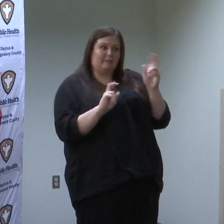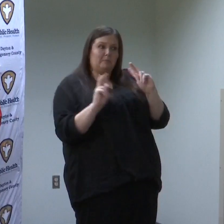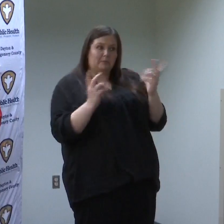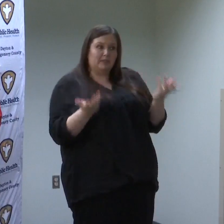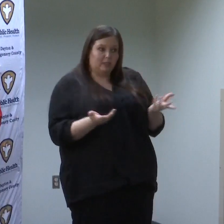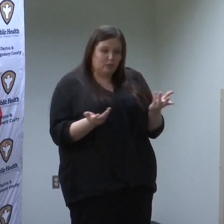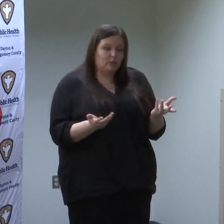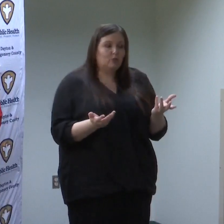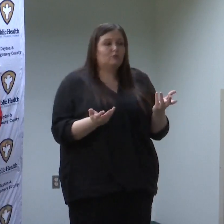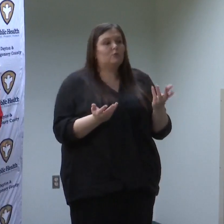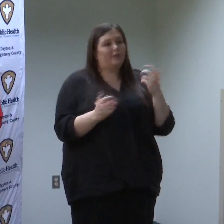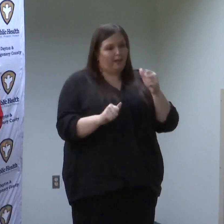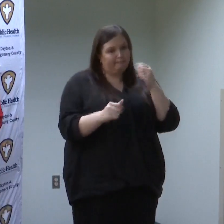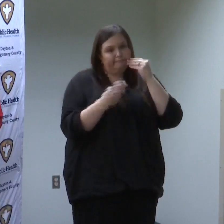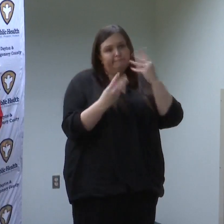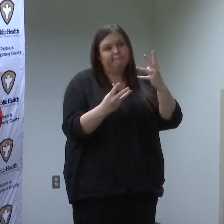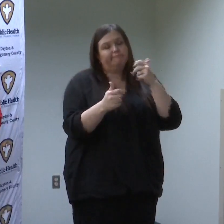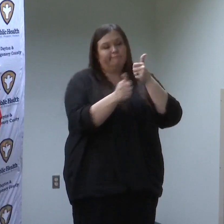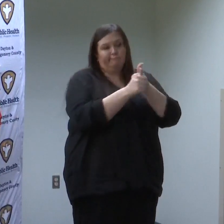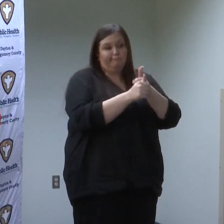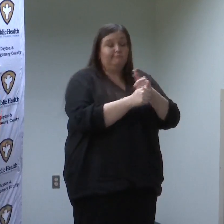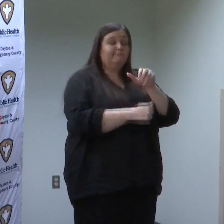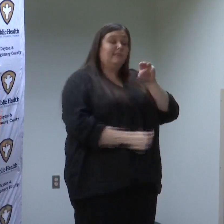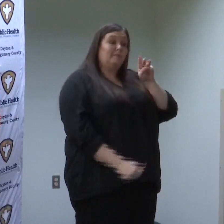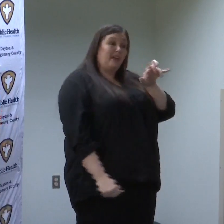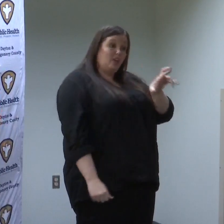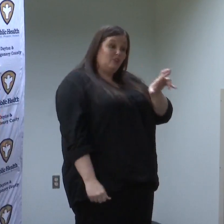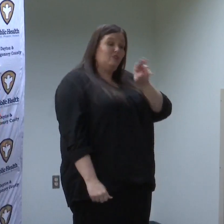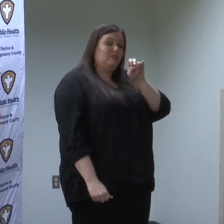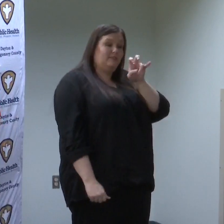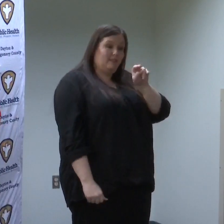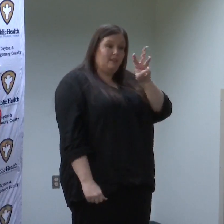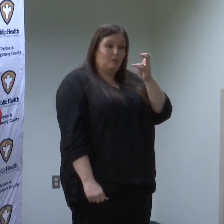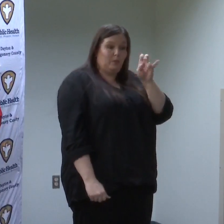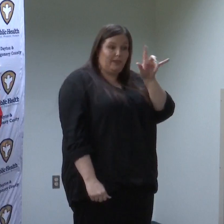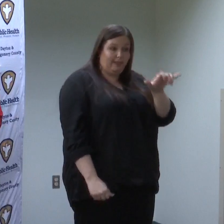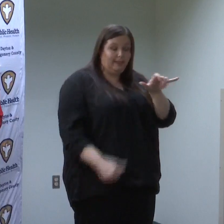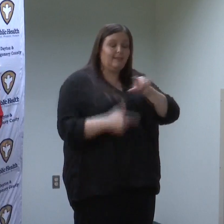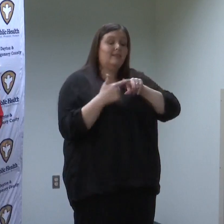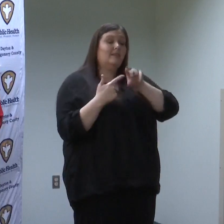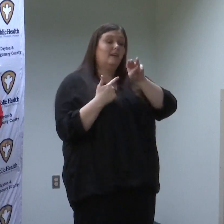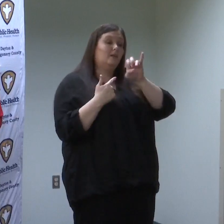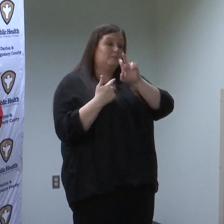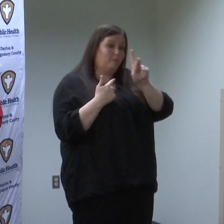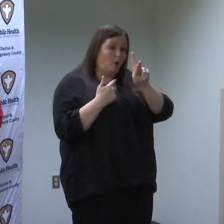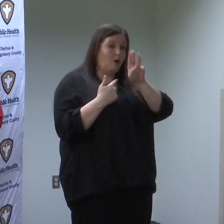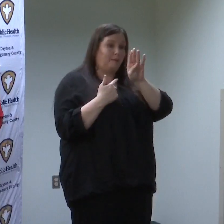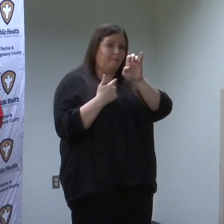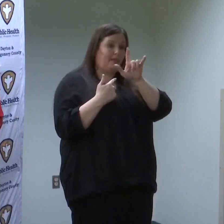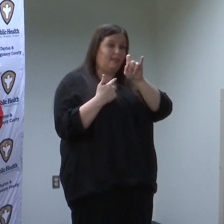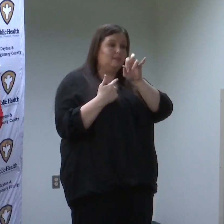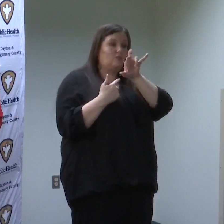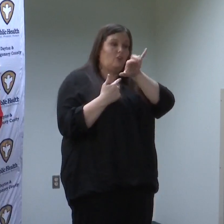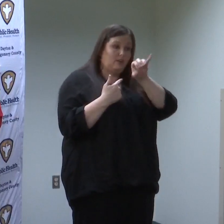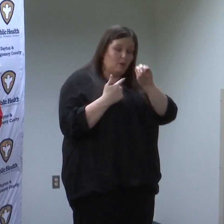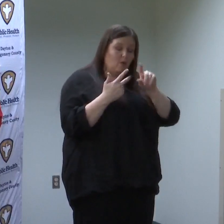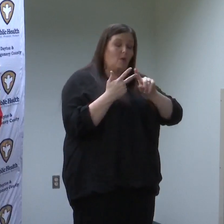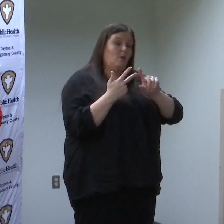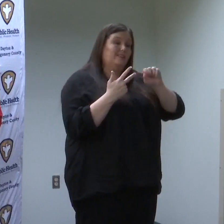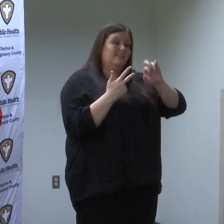with us to provide information as well. We have Mayor Nan Whaley from the City of Dayton, Mark Belisario from Primary Health Solutions, and